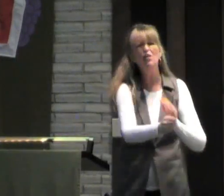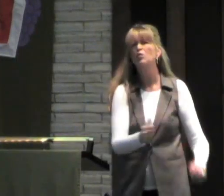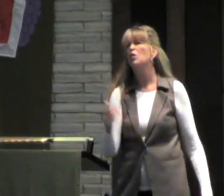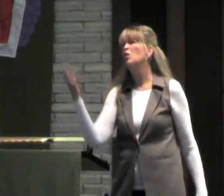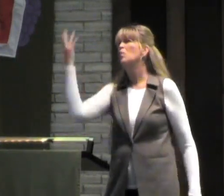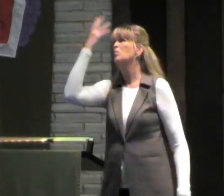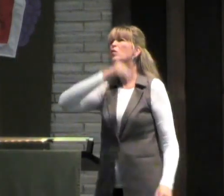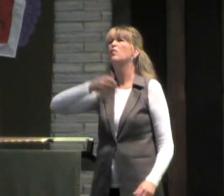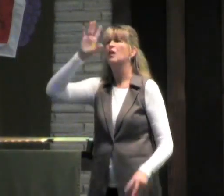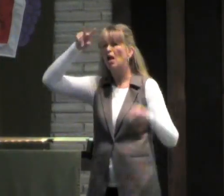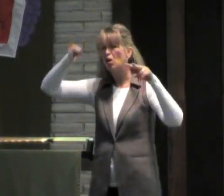have skills.